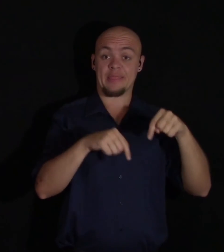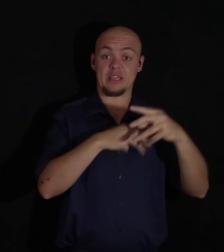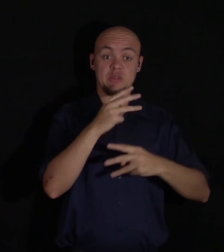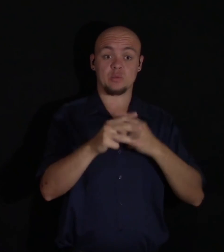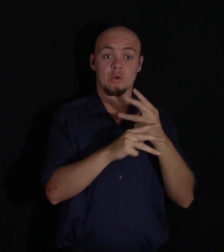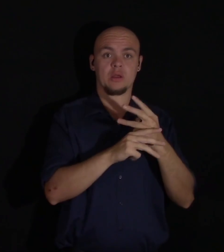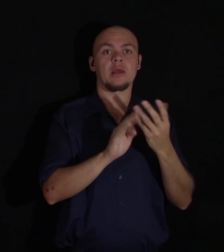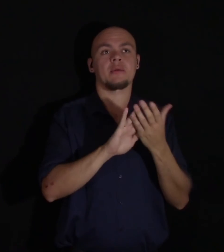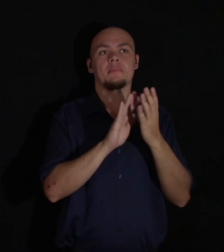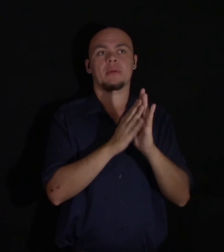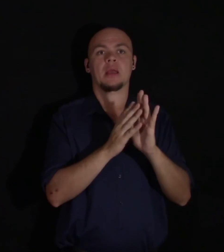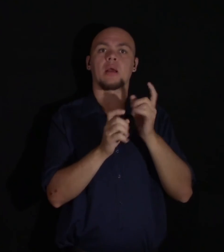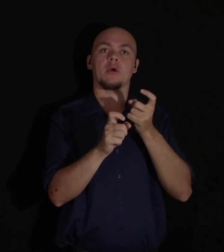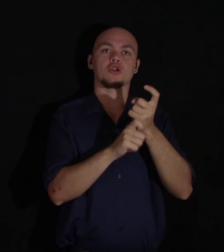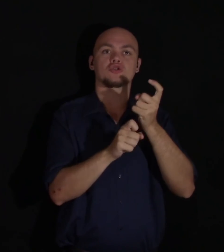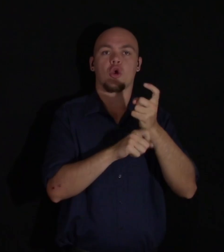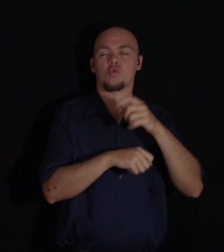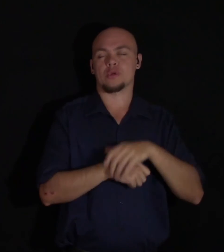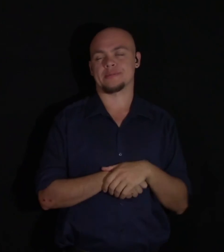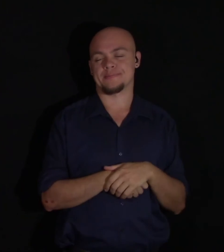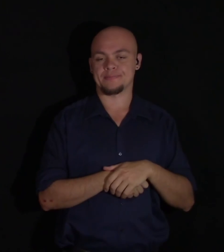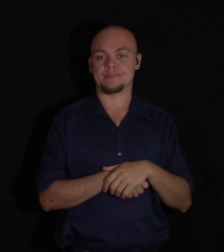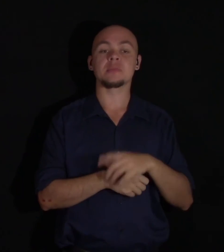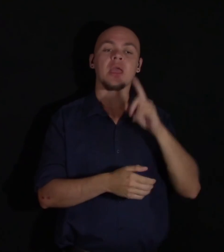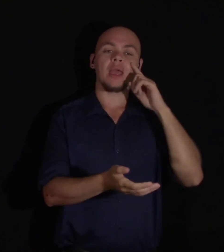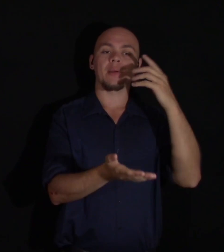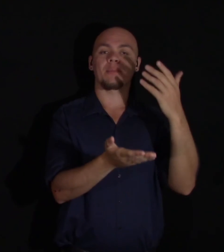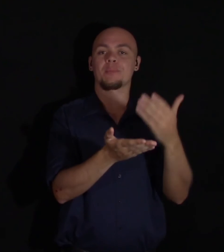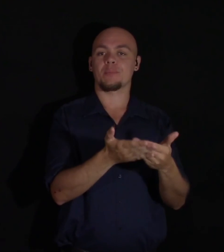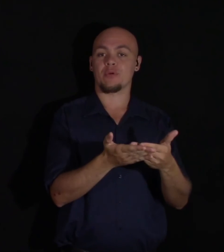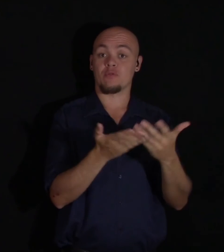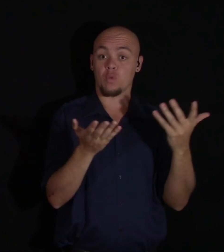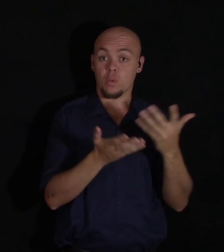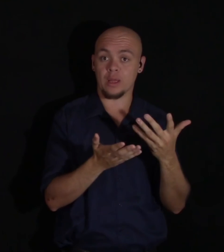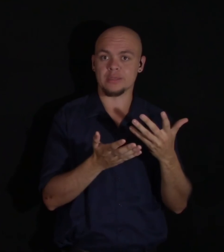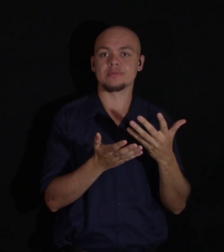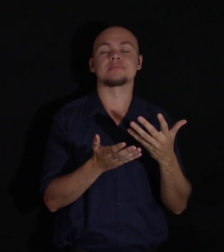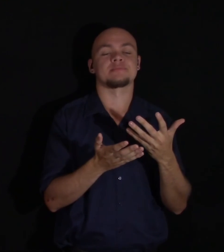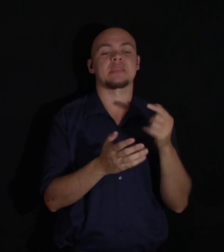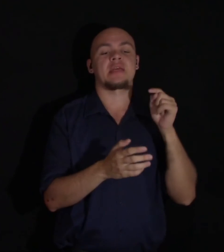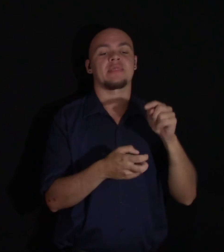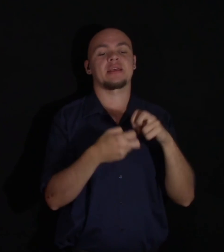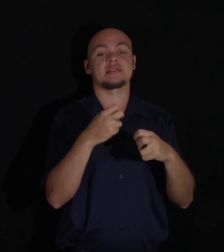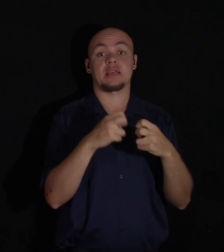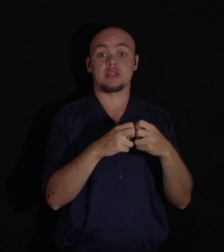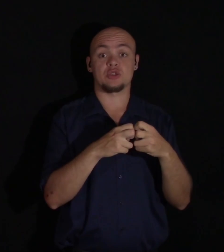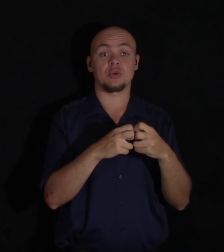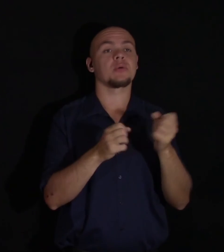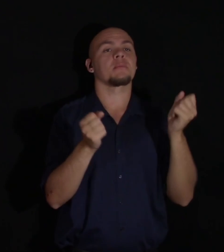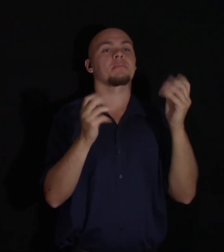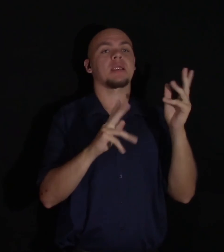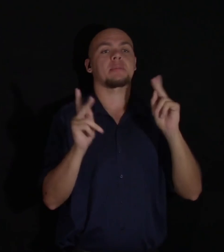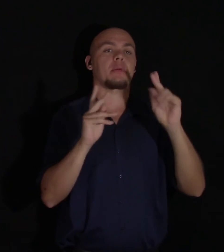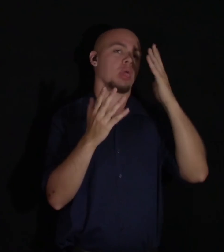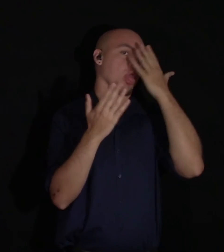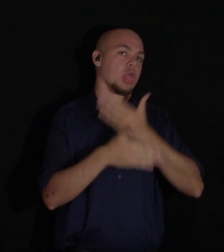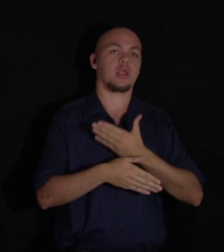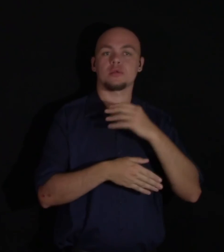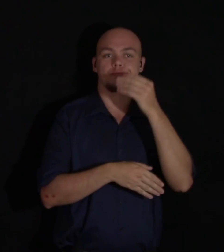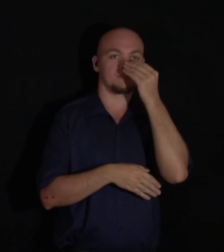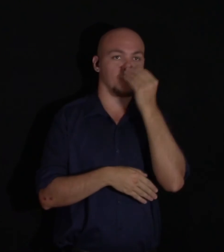becoming some sort of joke to people. It just proves how insignificant and non-important this issue is to many. And the sooner we